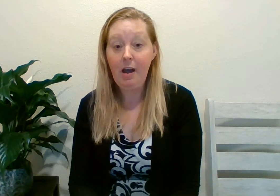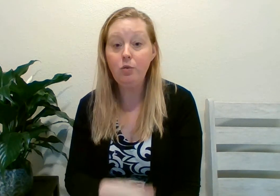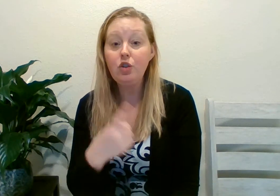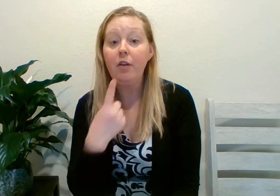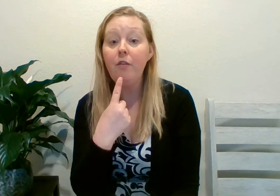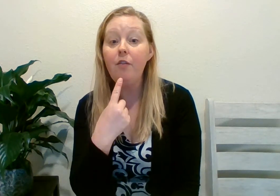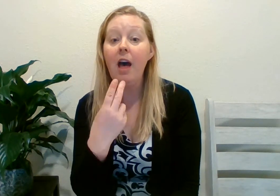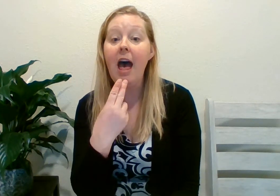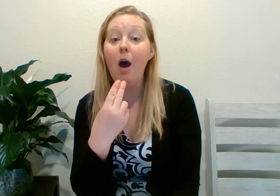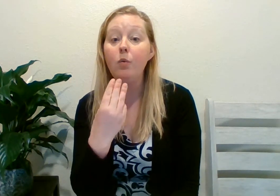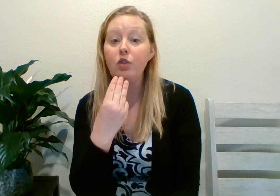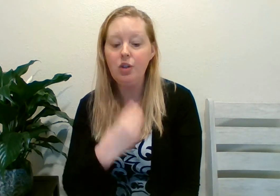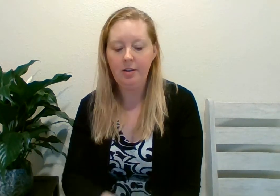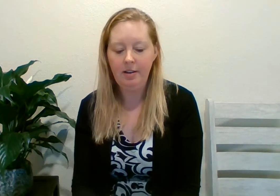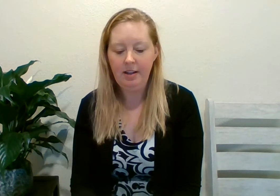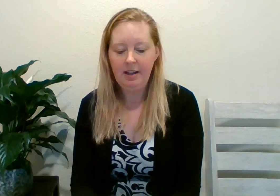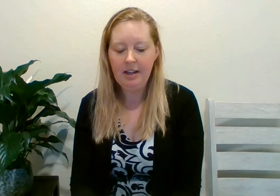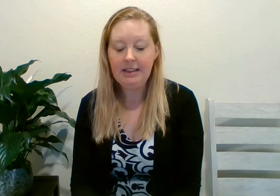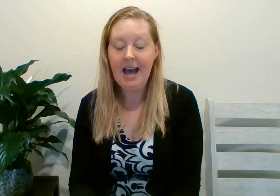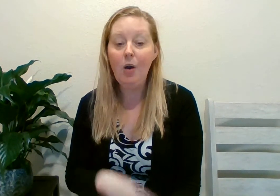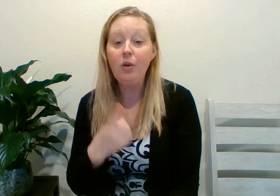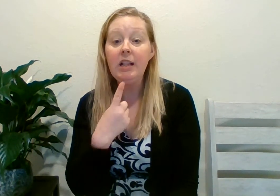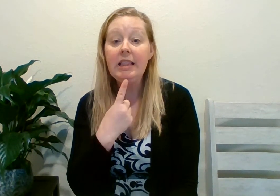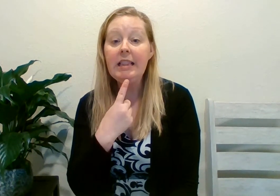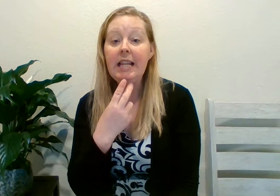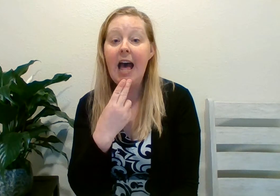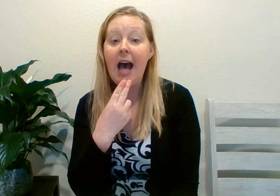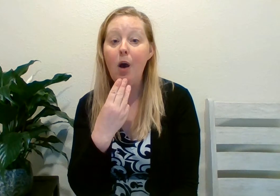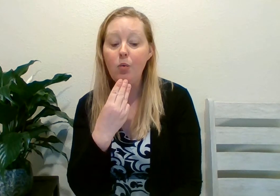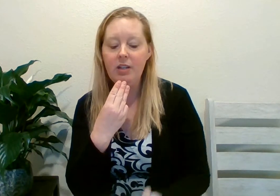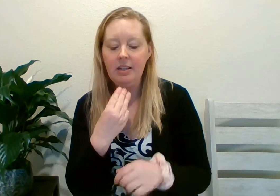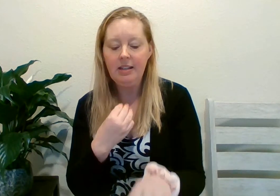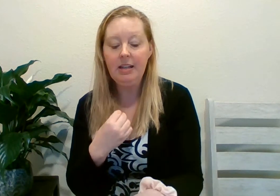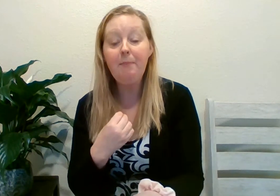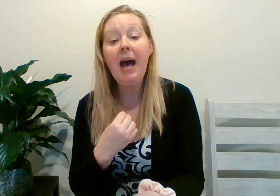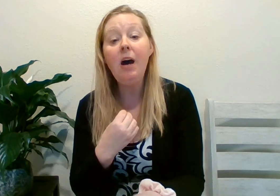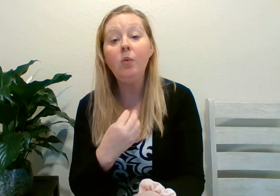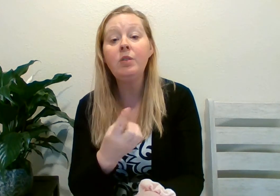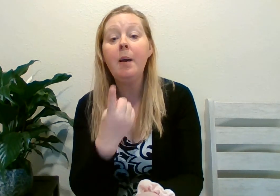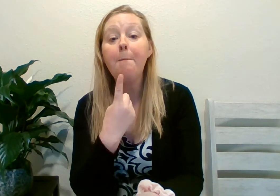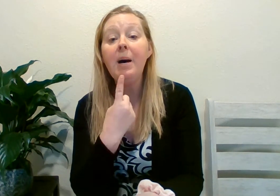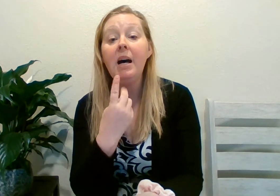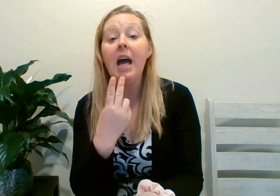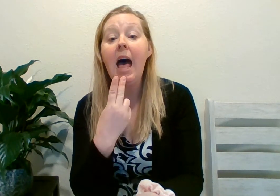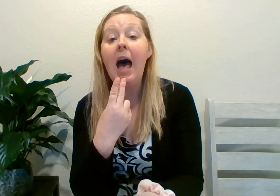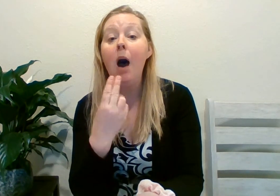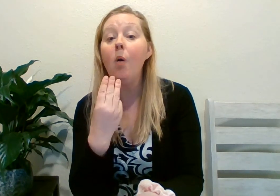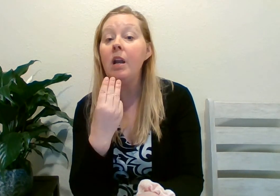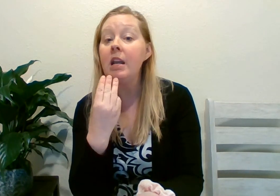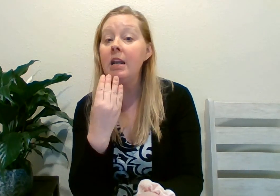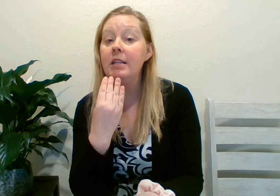Vouch. V. Ouch. Loud. L. Ow. D. Pound. Puh. Ow. Nd.